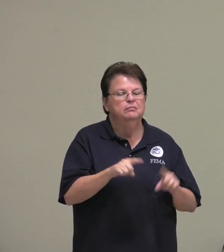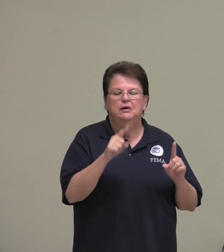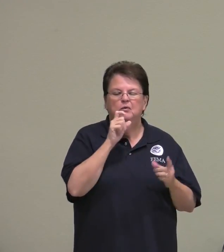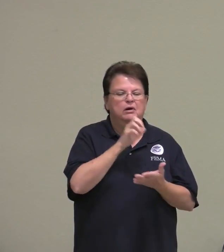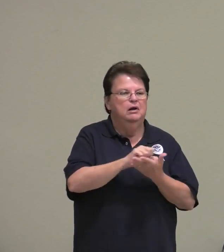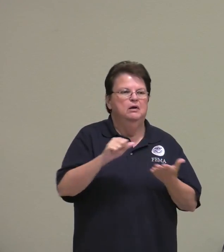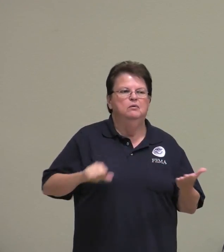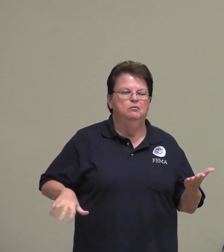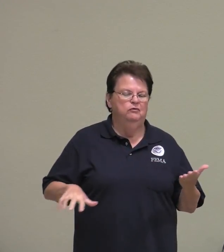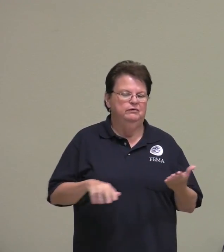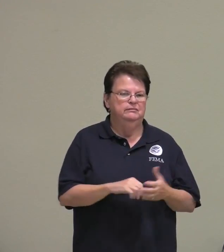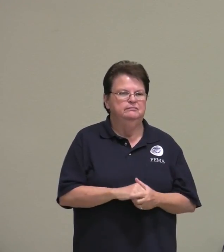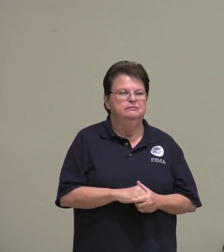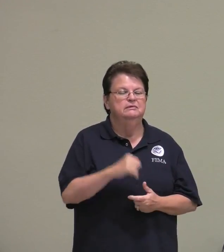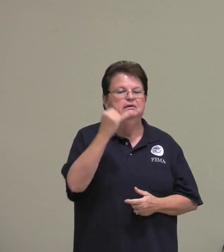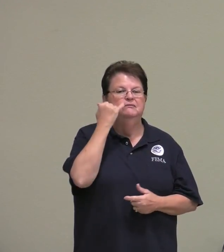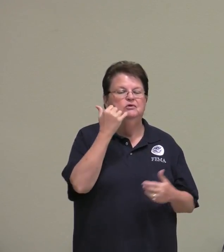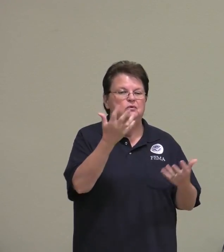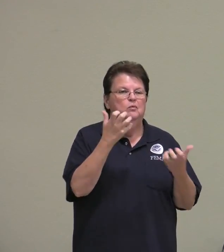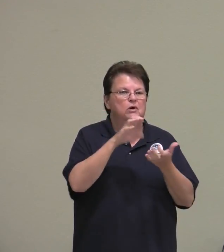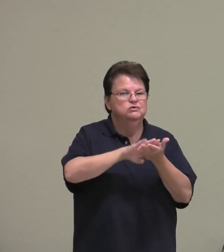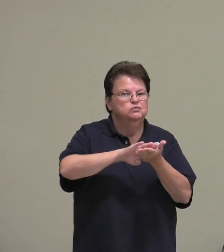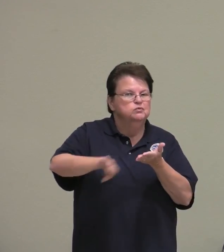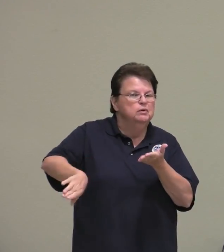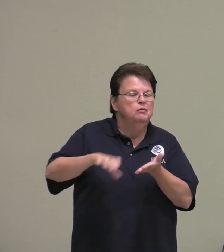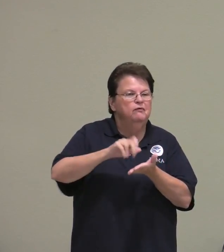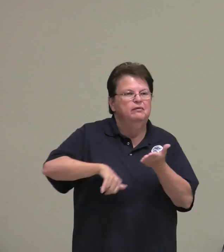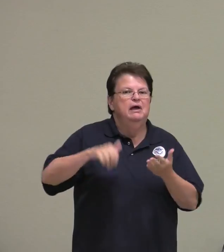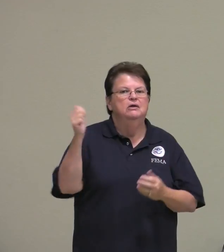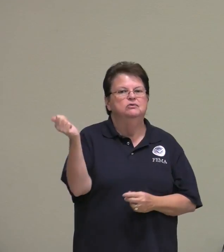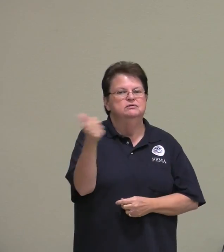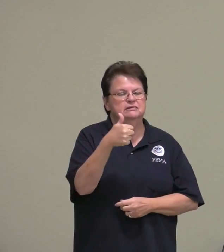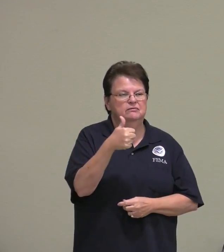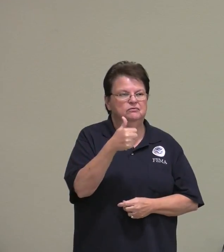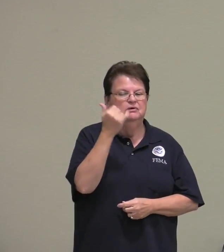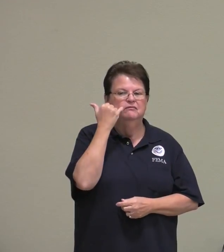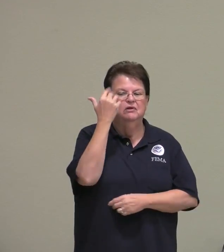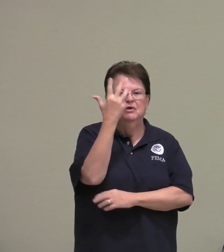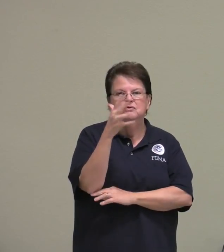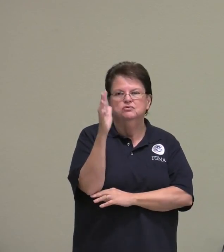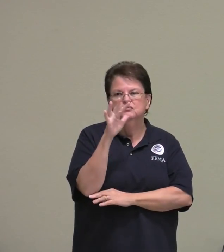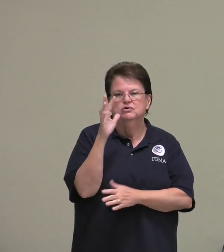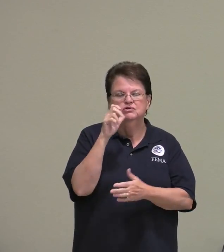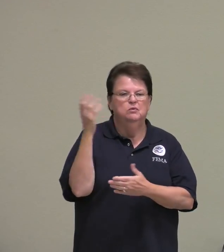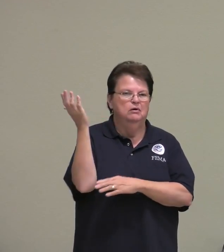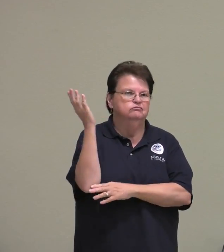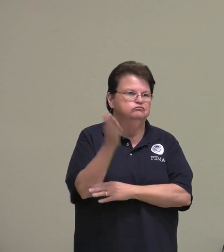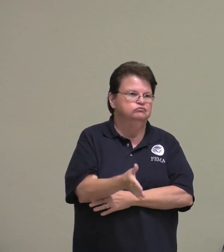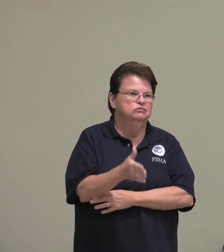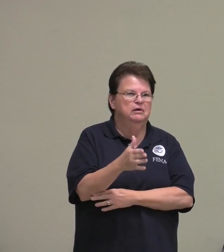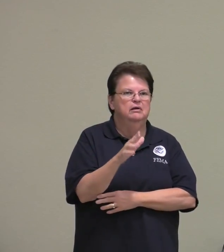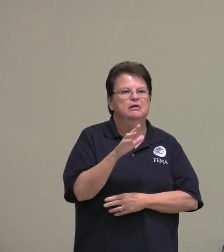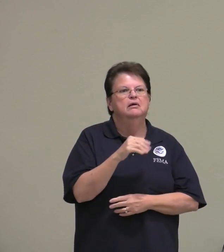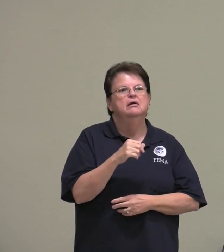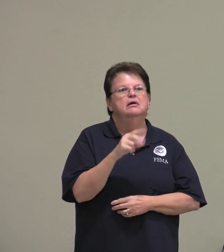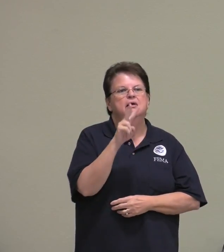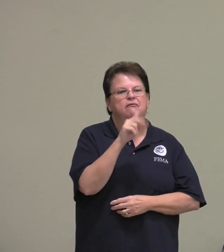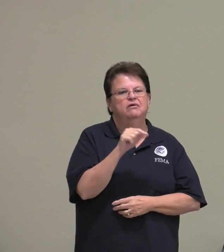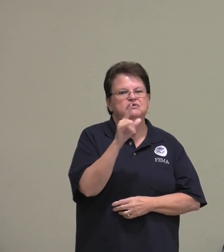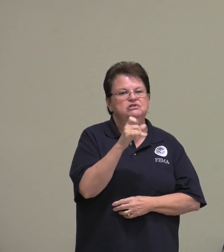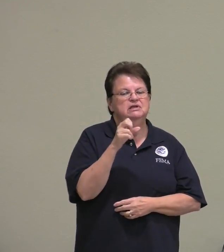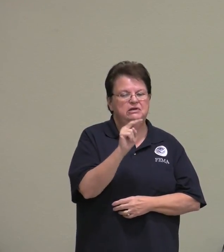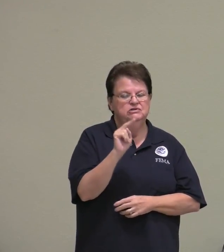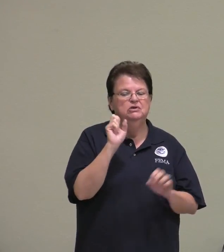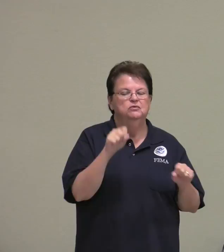we're not going to be clearing that. If you want to clear that yourself, if there are trees you want to take down, vegetative debris you want to remove,